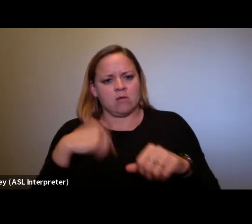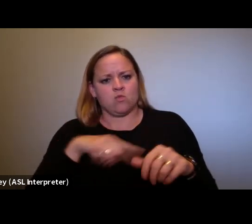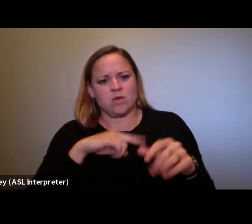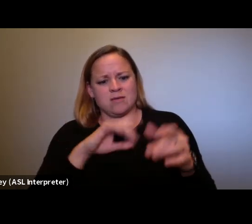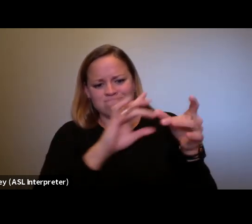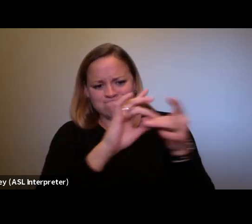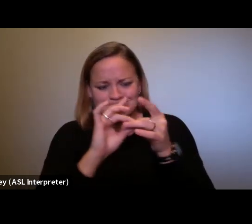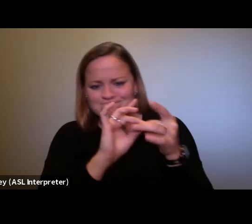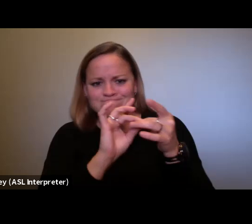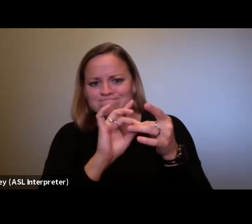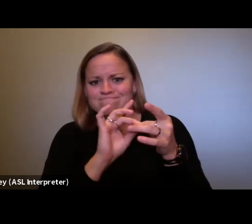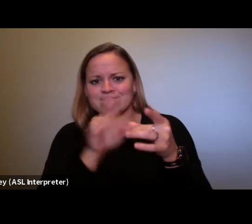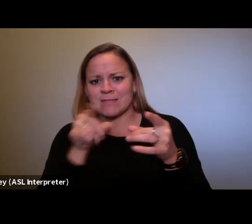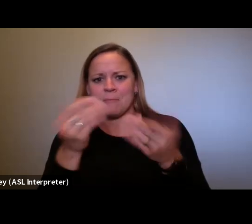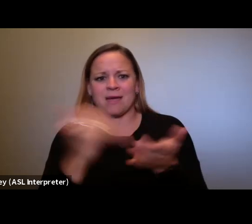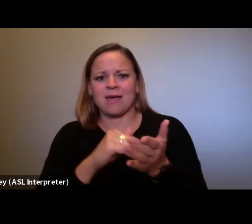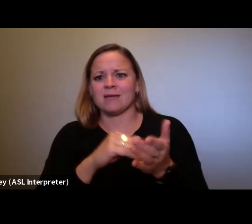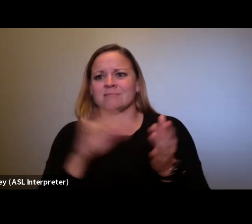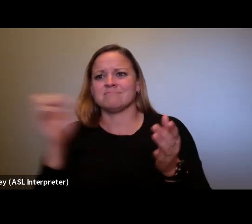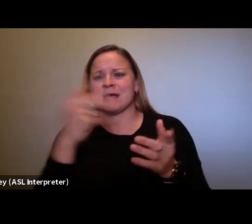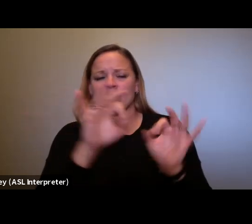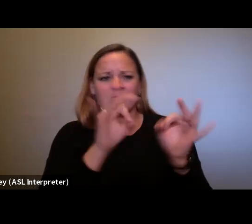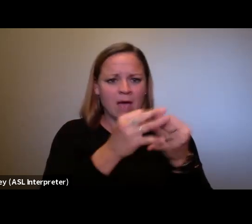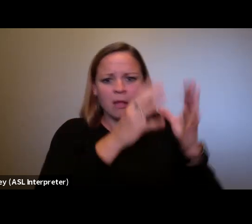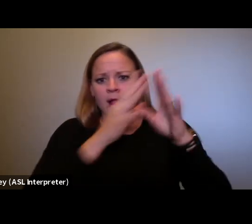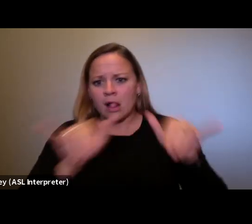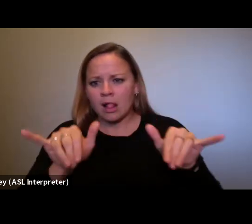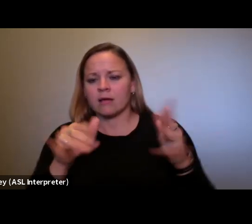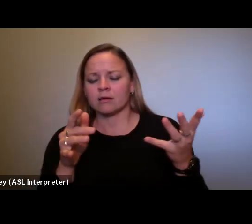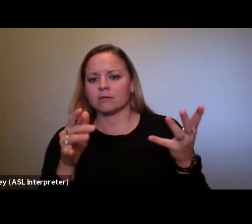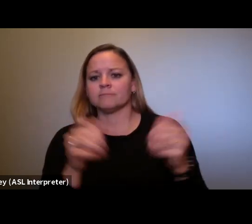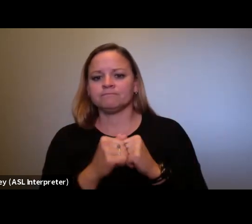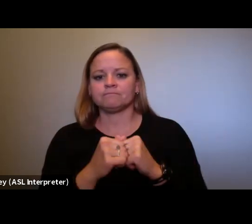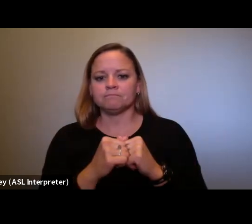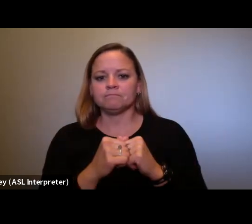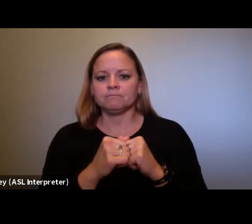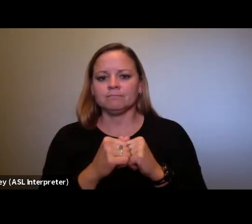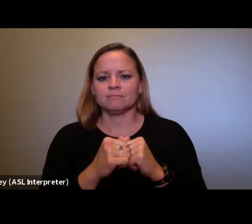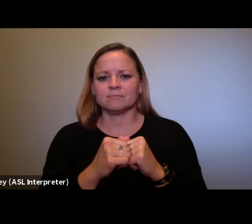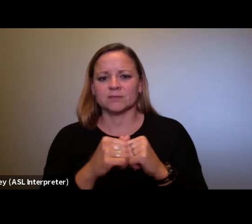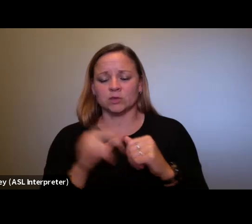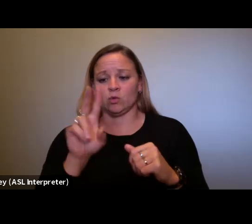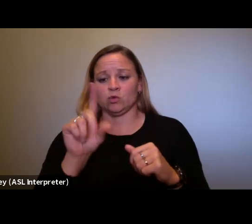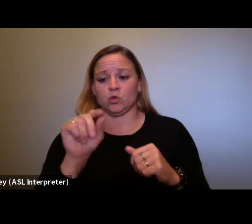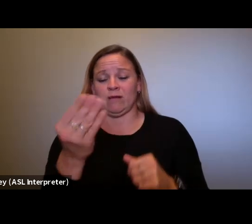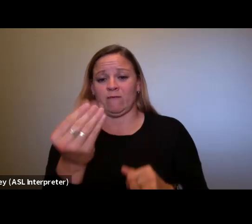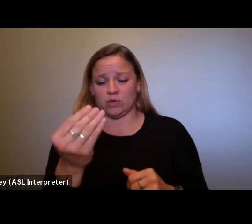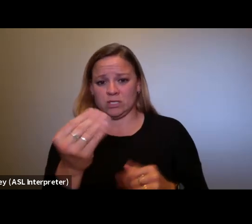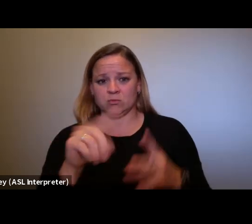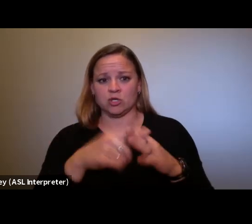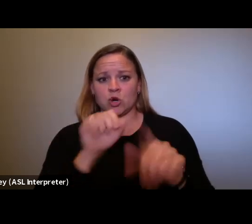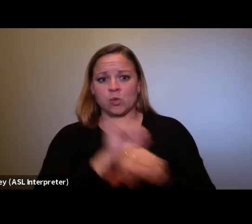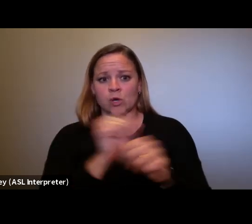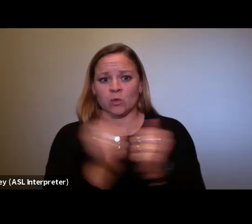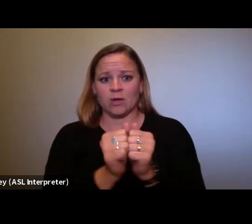them again? Family reunification, how can we bring them back to the family? So 2014, we started working